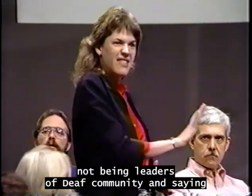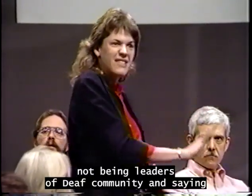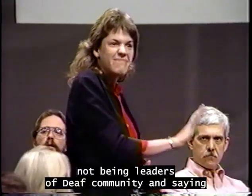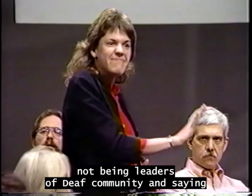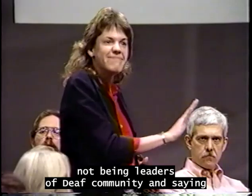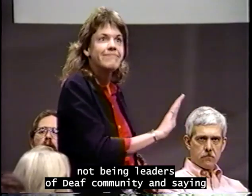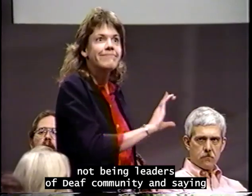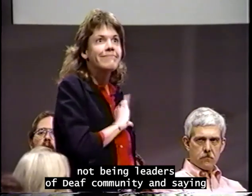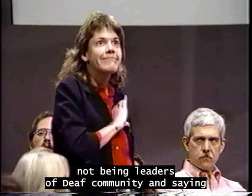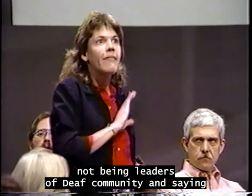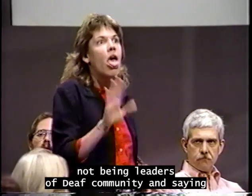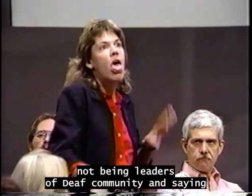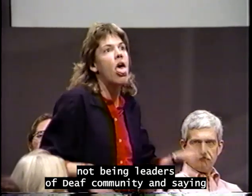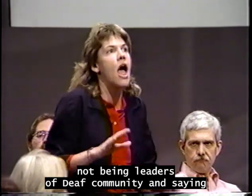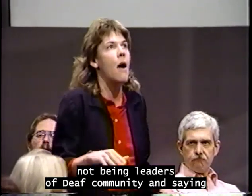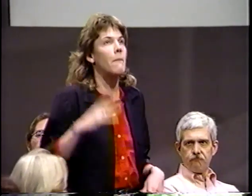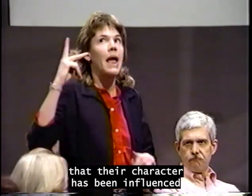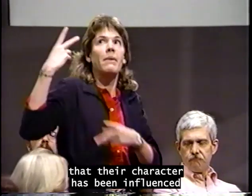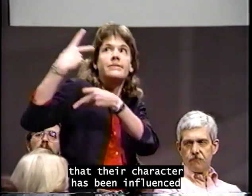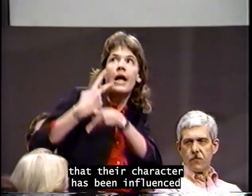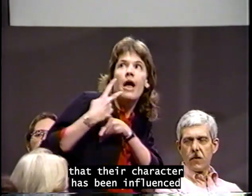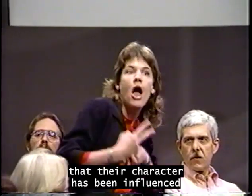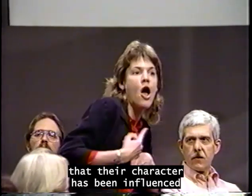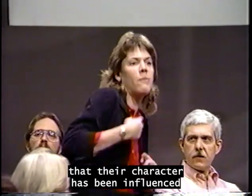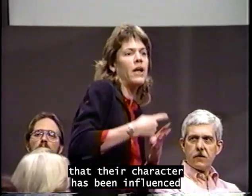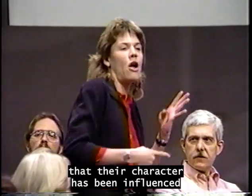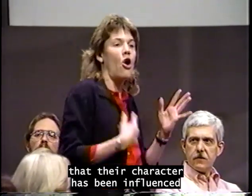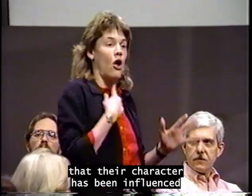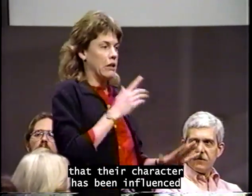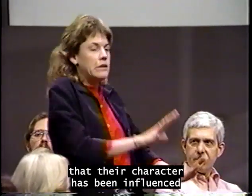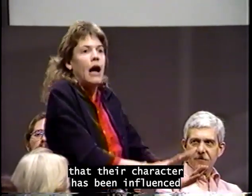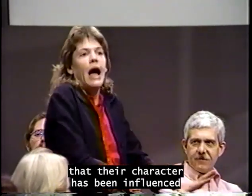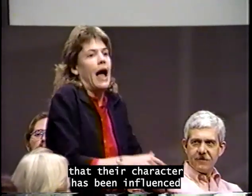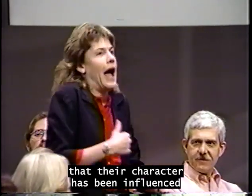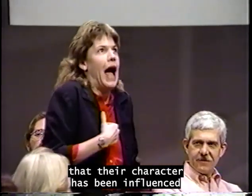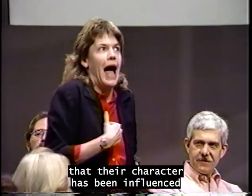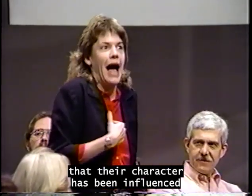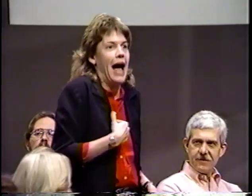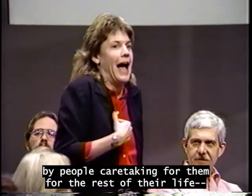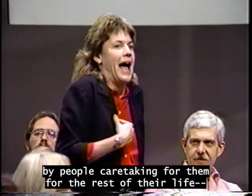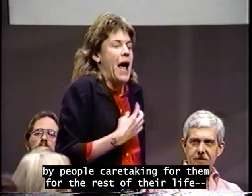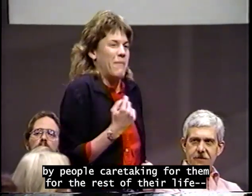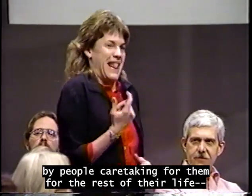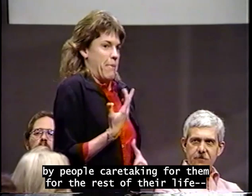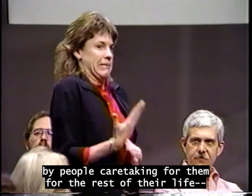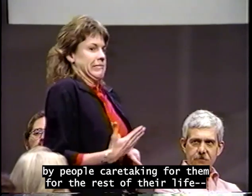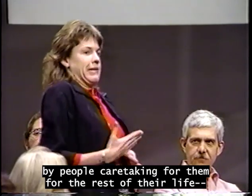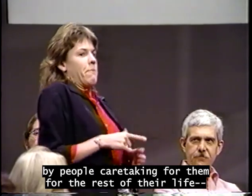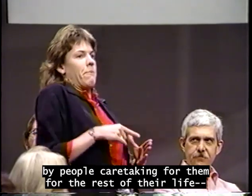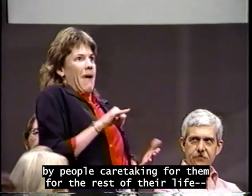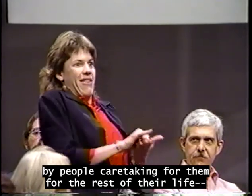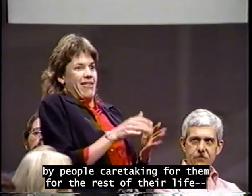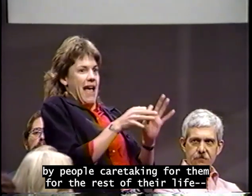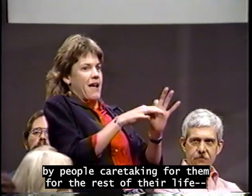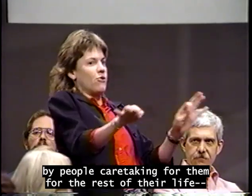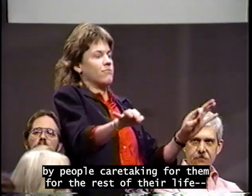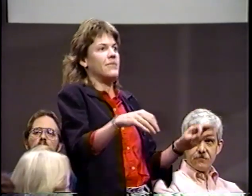not being leaders of deaf community and saying that their character has been influenced by people caretaking for them for the rest of their life,